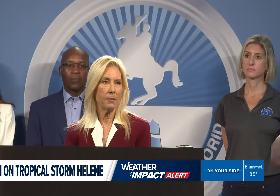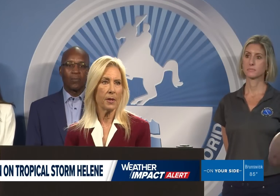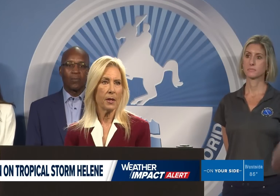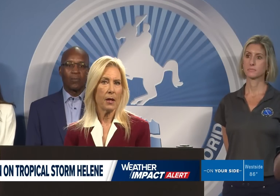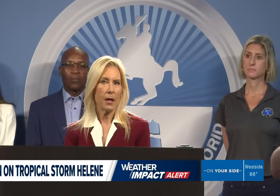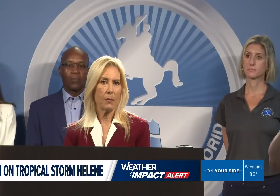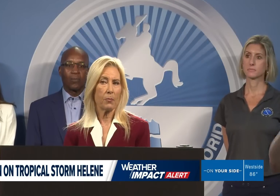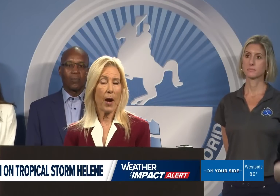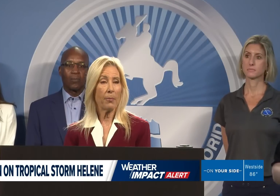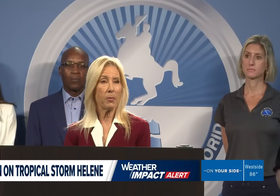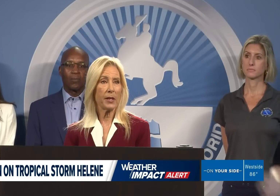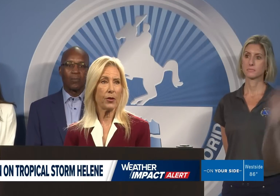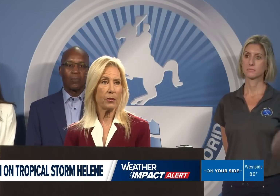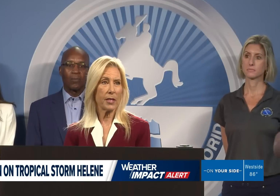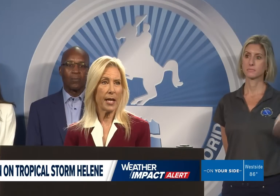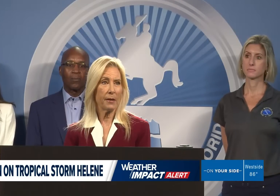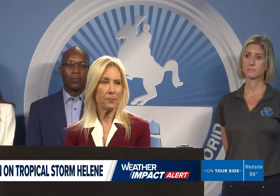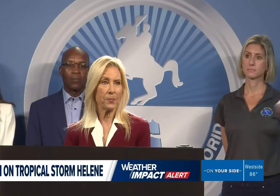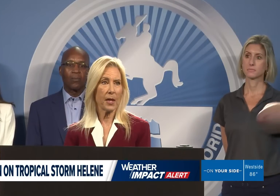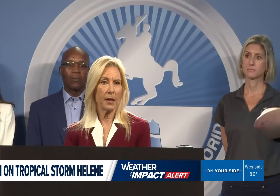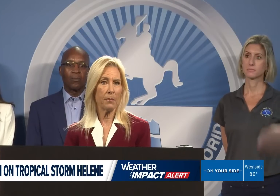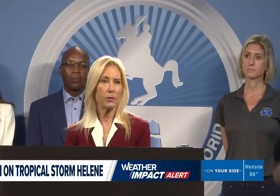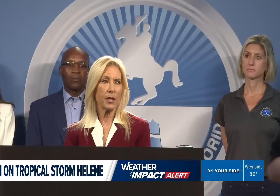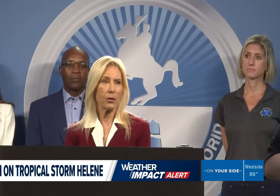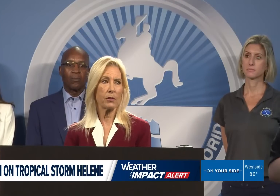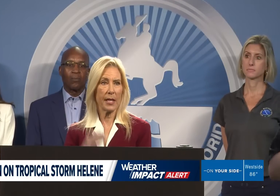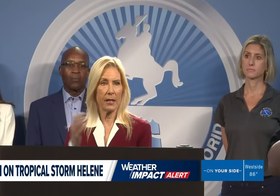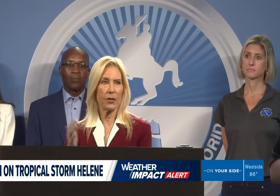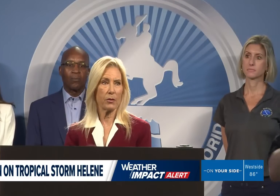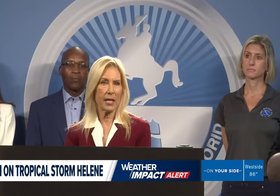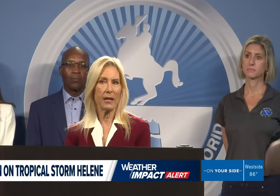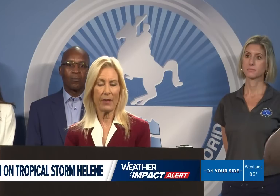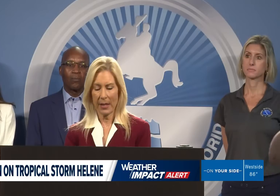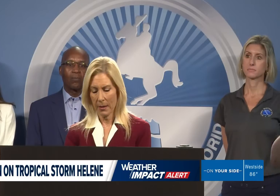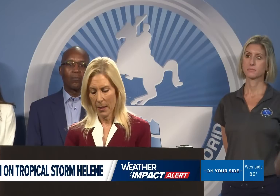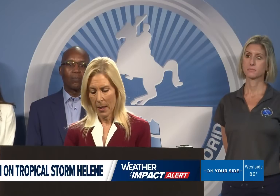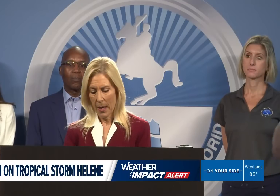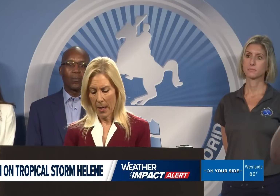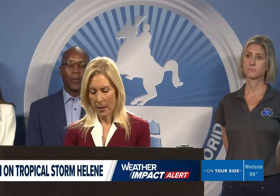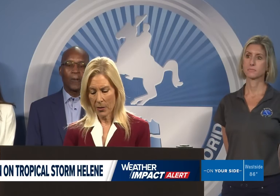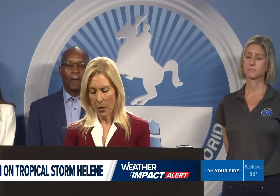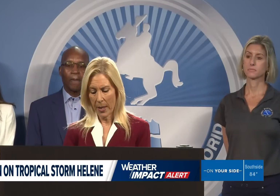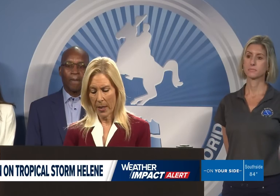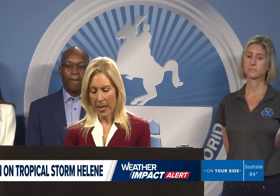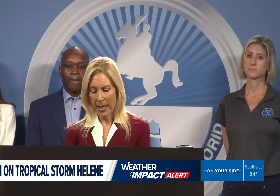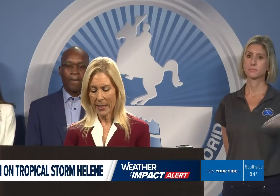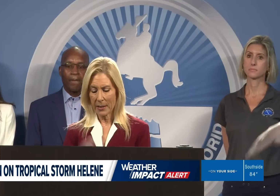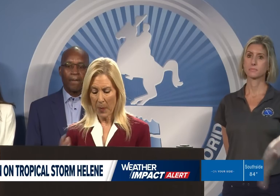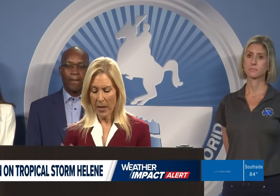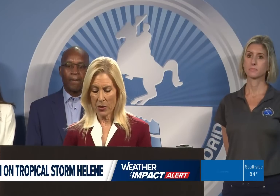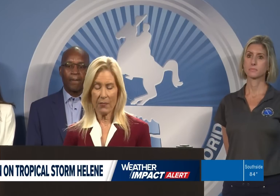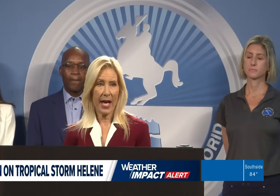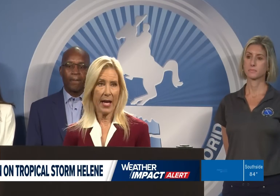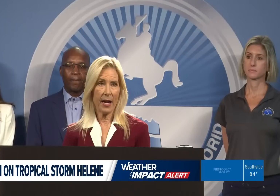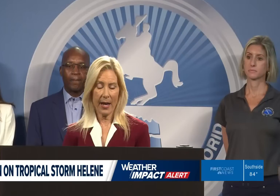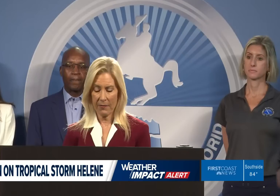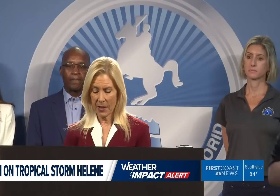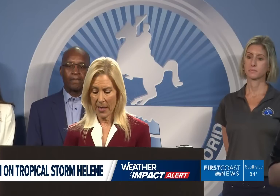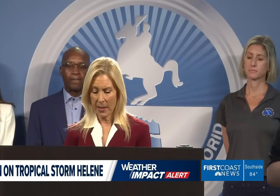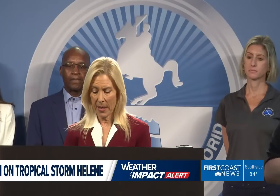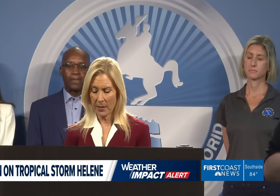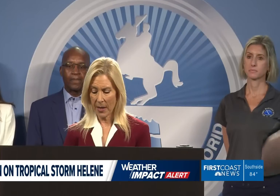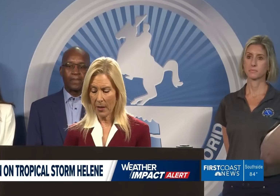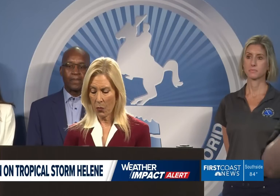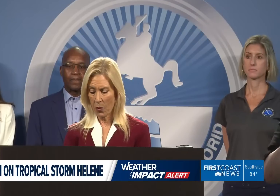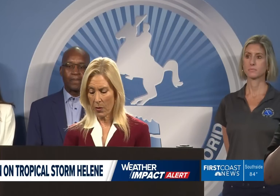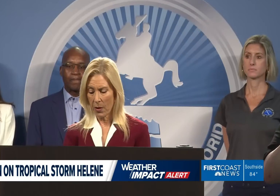activity, probably Thursday, mostly Thursday into Thursday evening. So in anticipation of that, I have